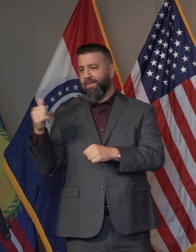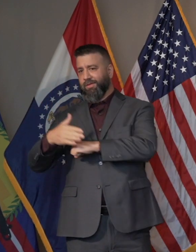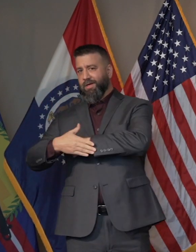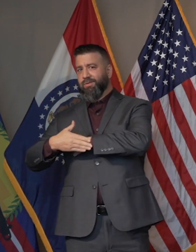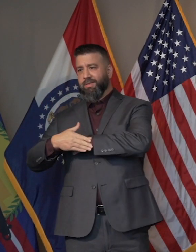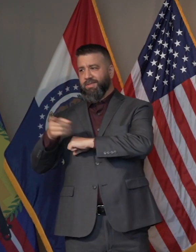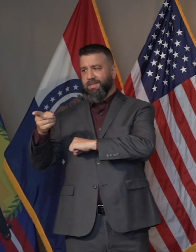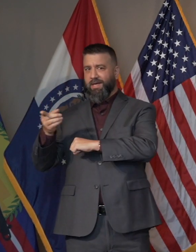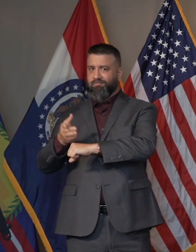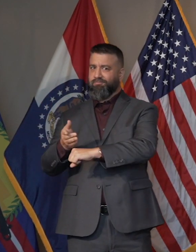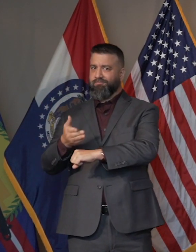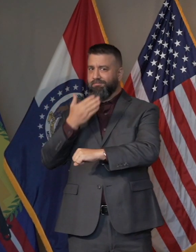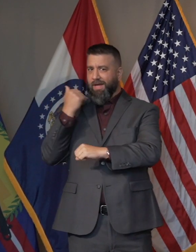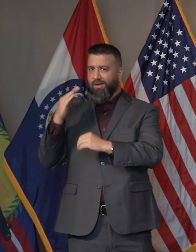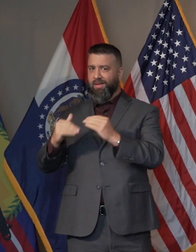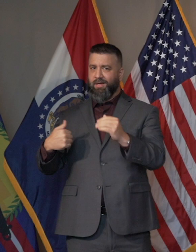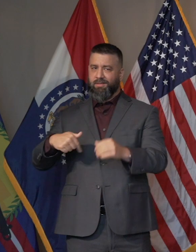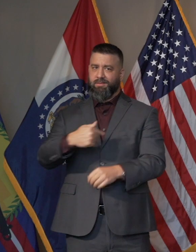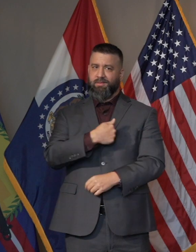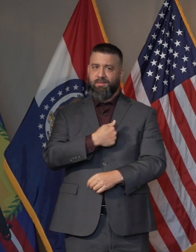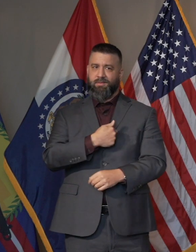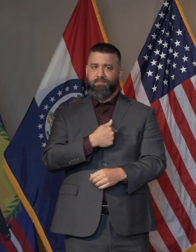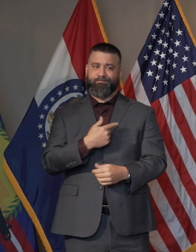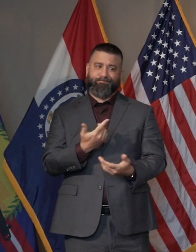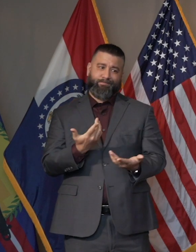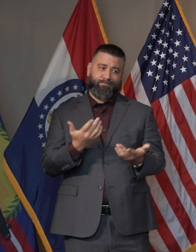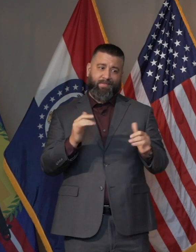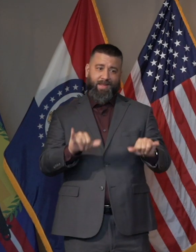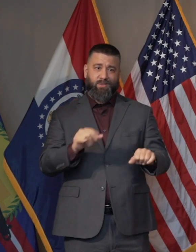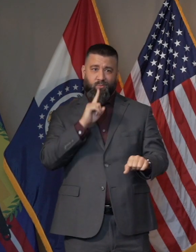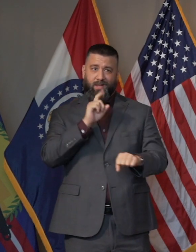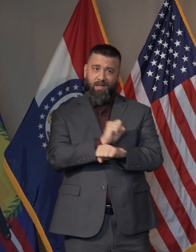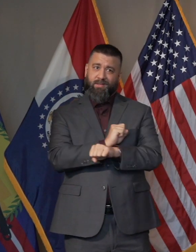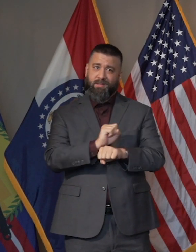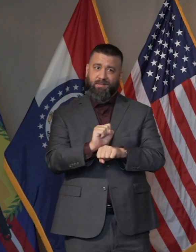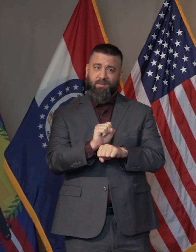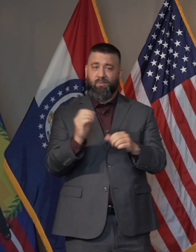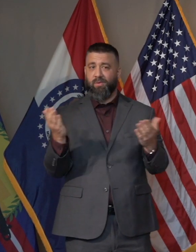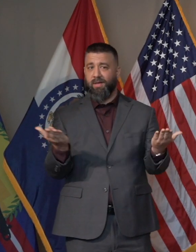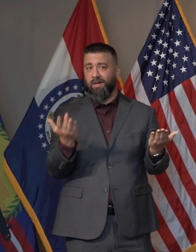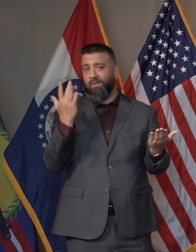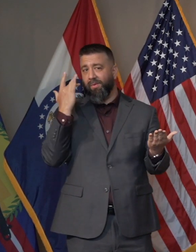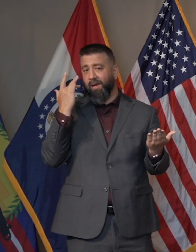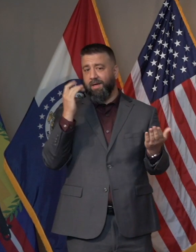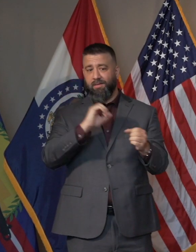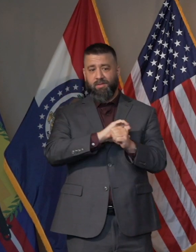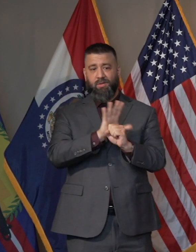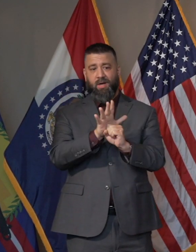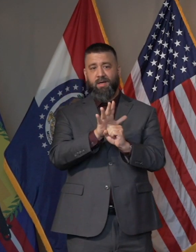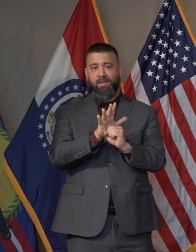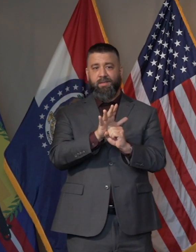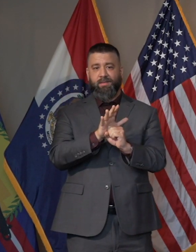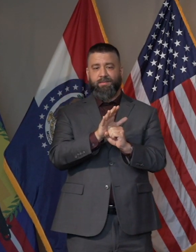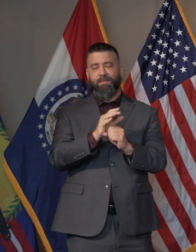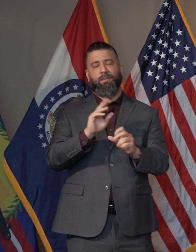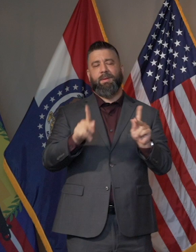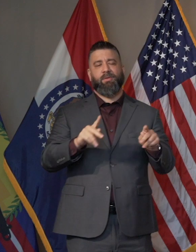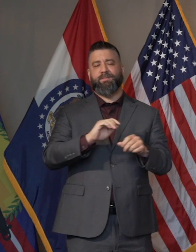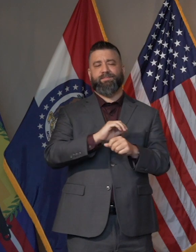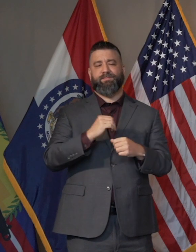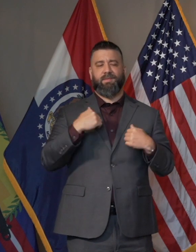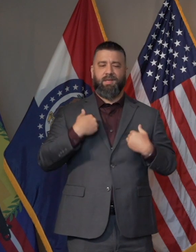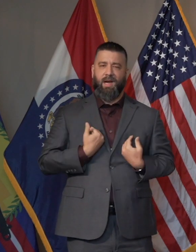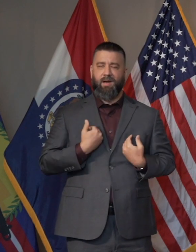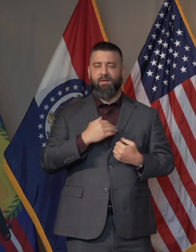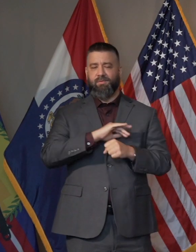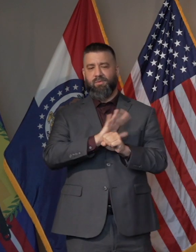doing much better than we are right now, but this is where we are. We're here in part because of virus fatigue. Many people tell me